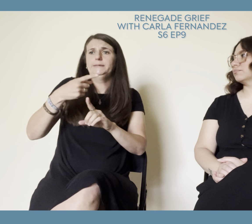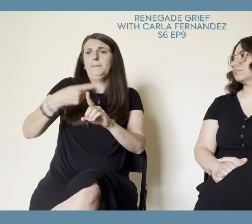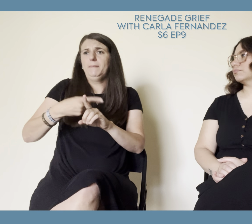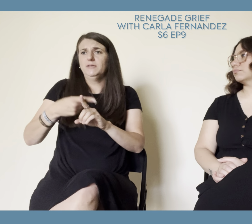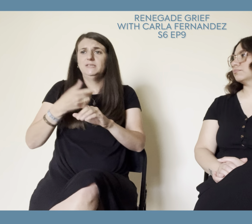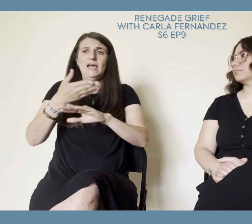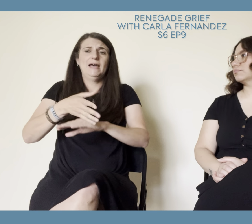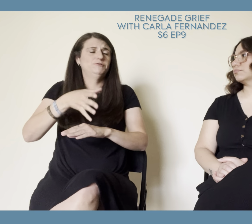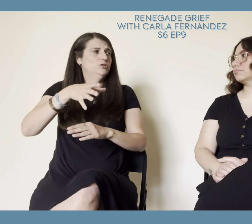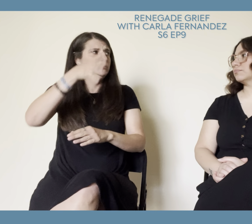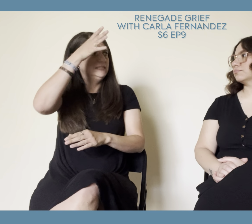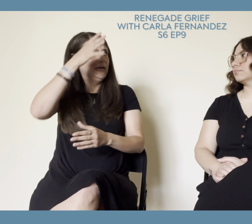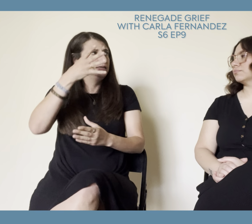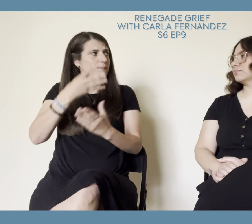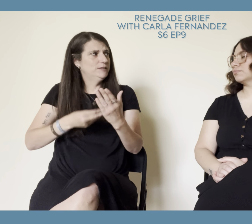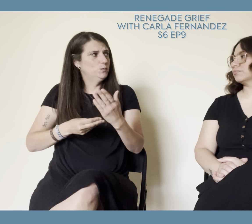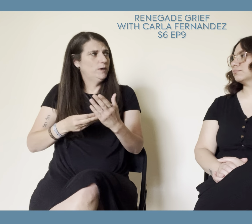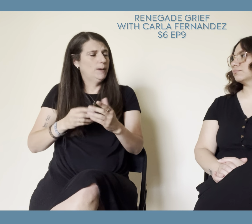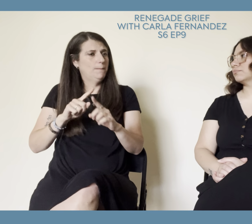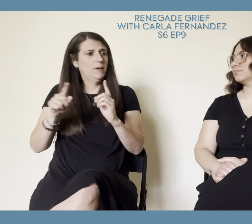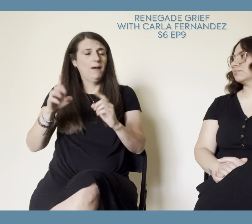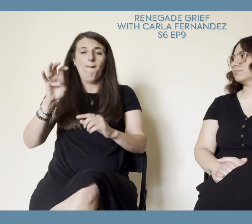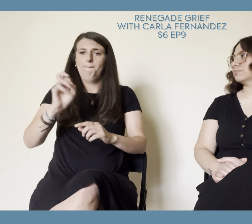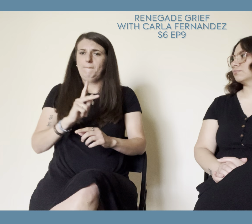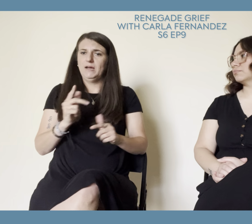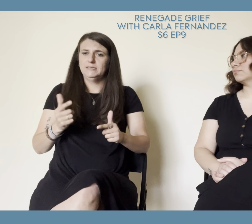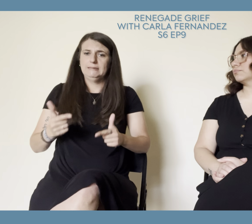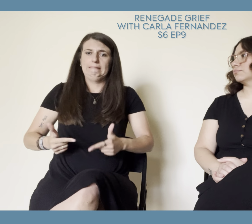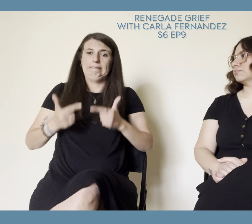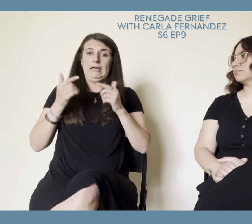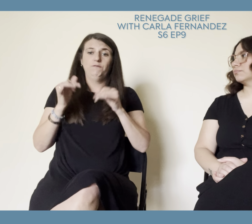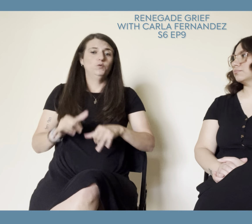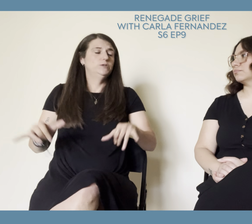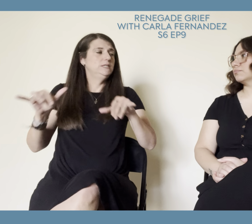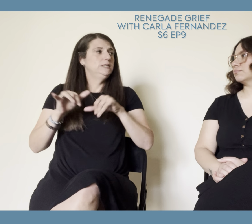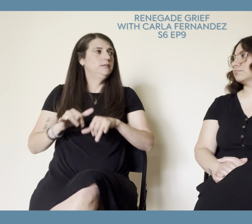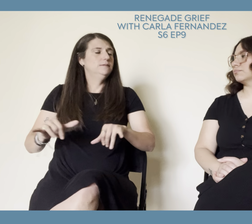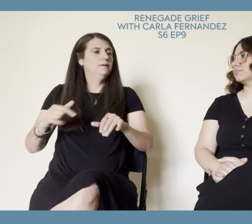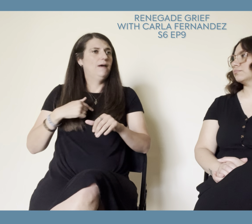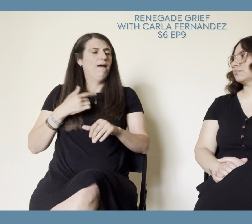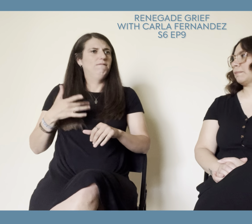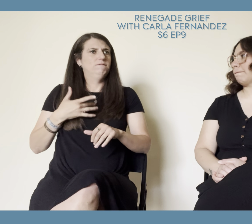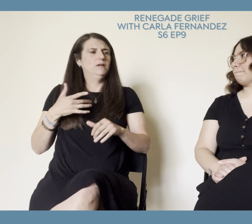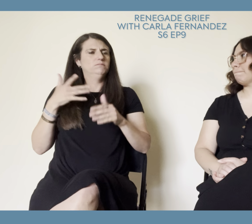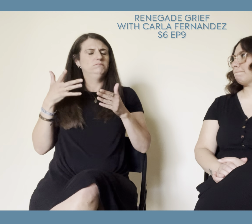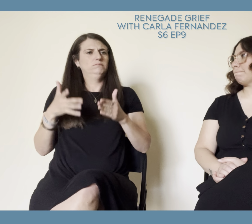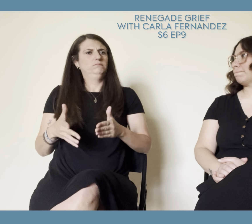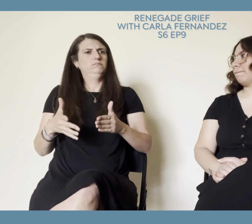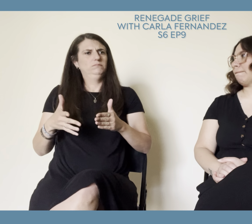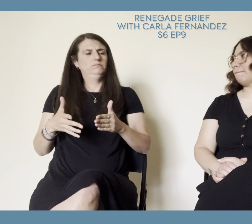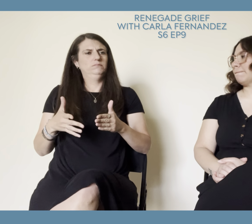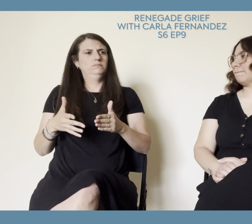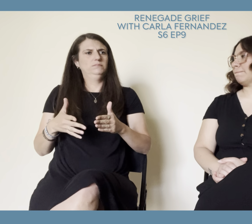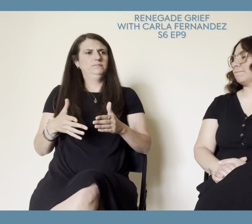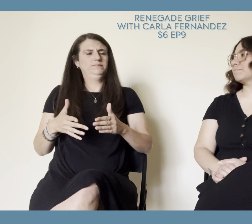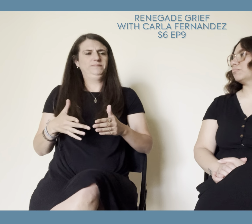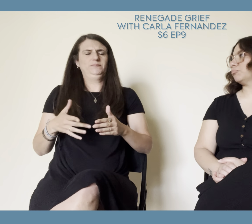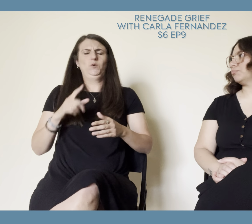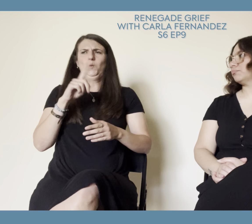like once everybody had kind of returned to their life as normal, I was left with these really big questions that I couldn't get out of my head. And that's